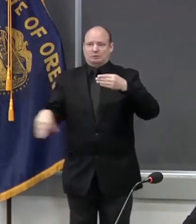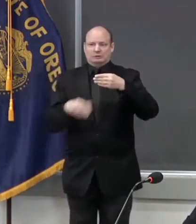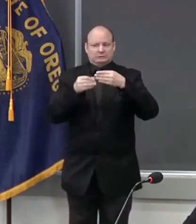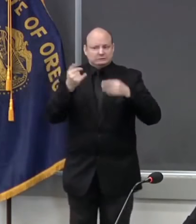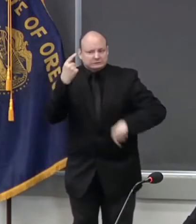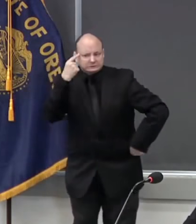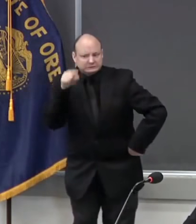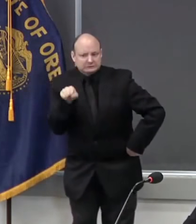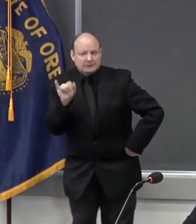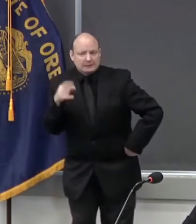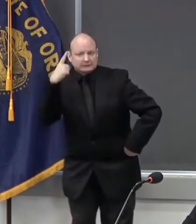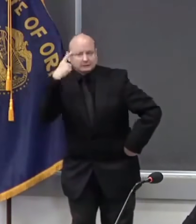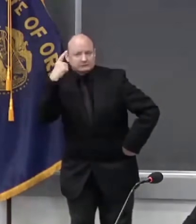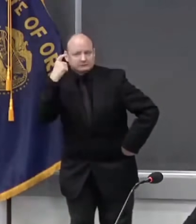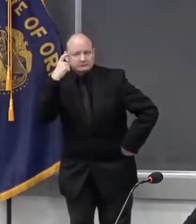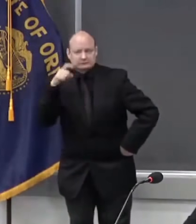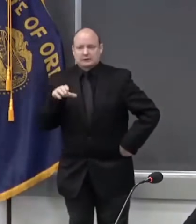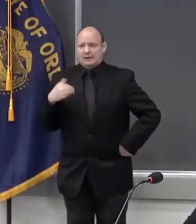with